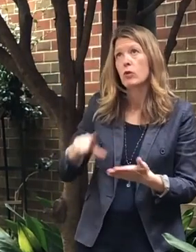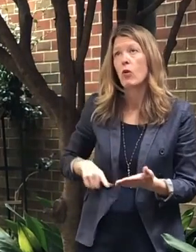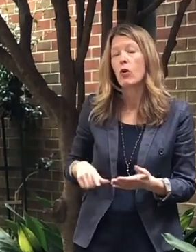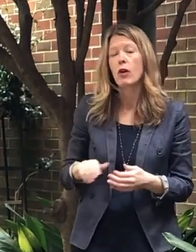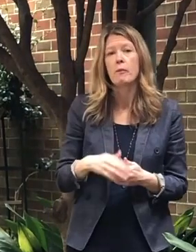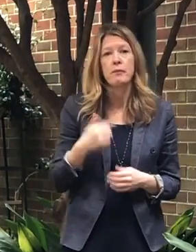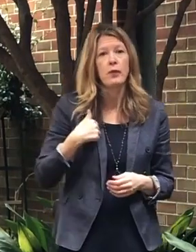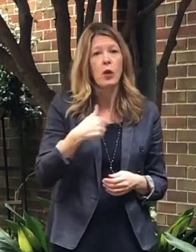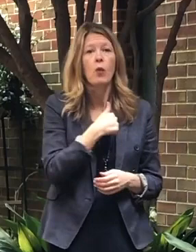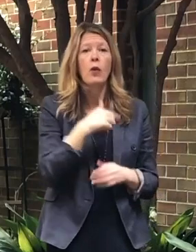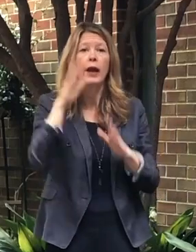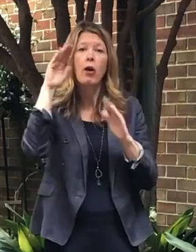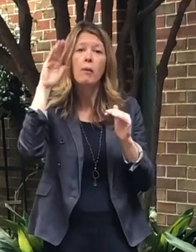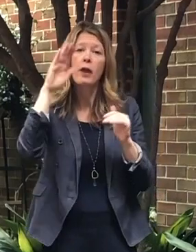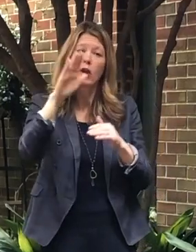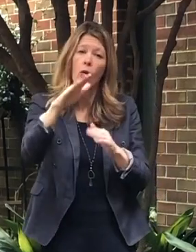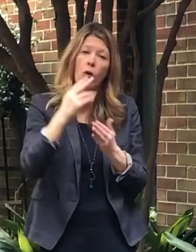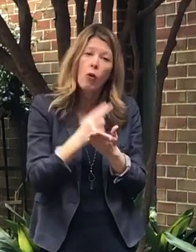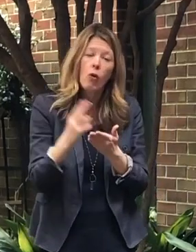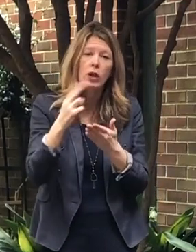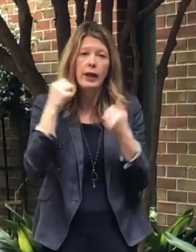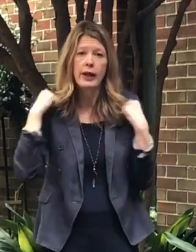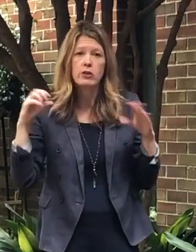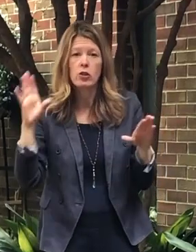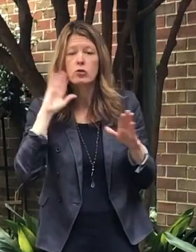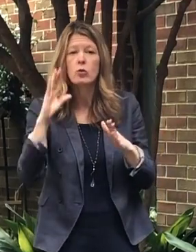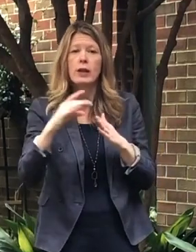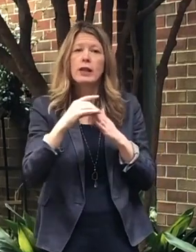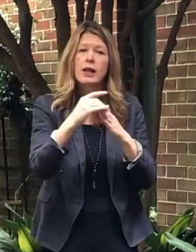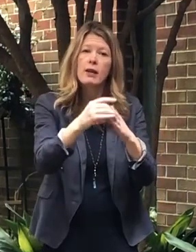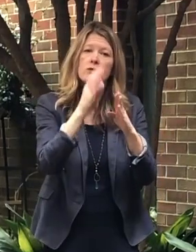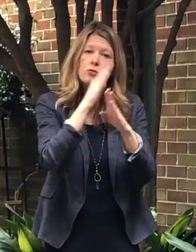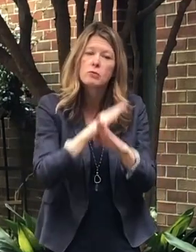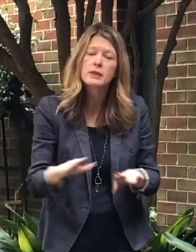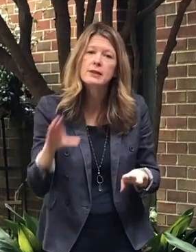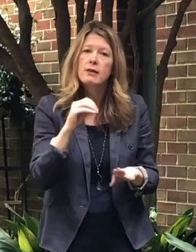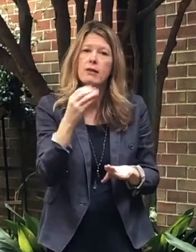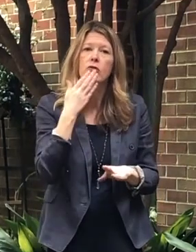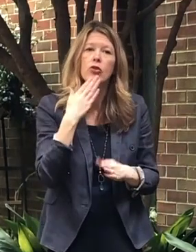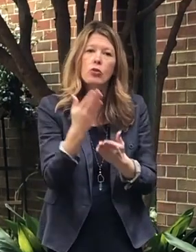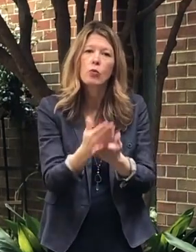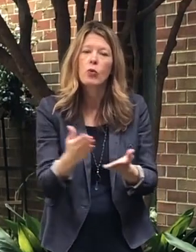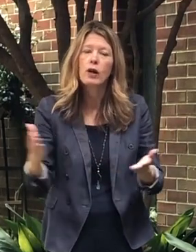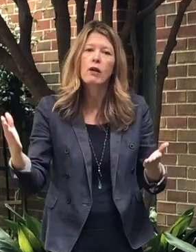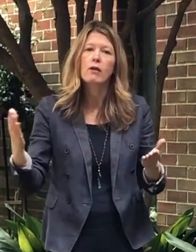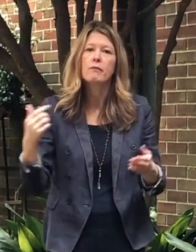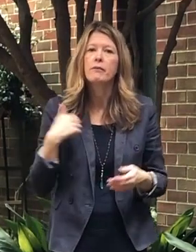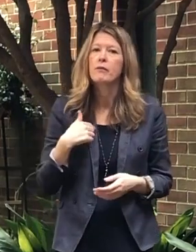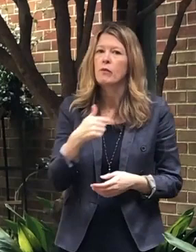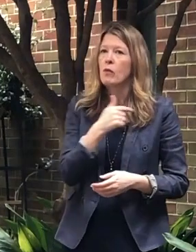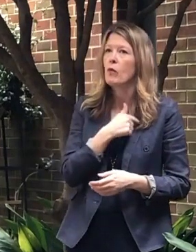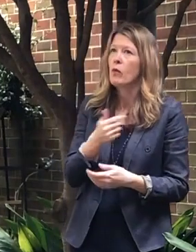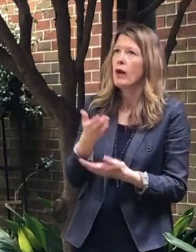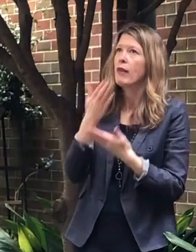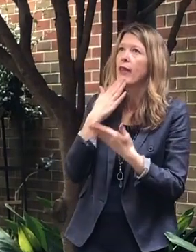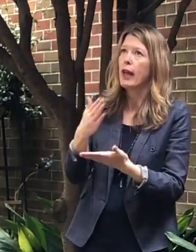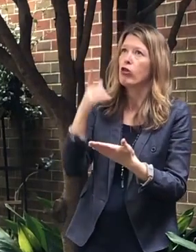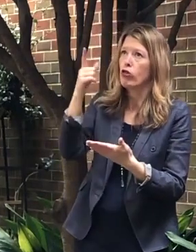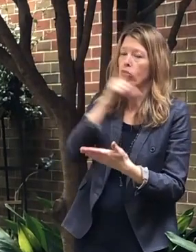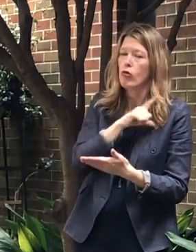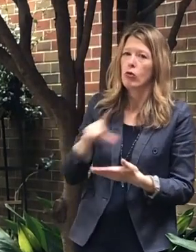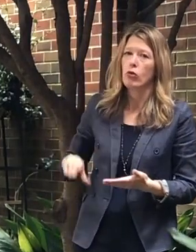That your holy angels may lead us in paths of peace and goodwill, we entreat you, O